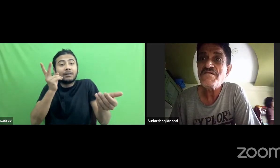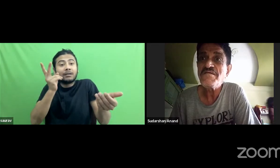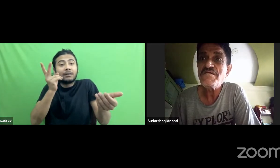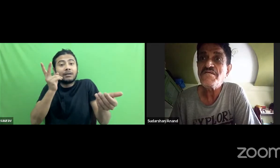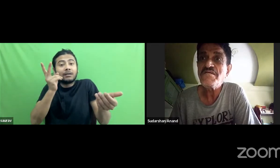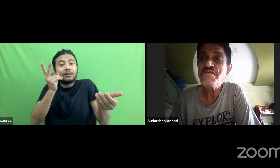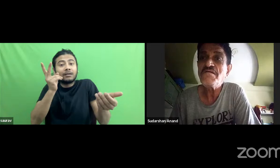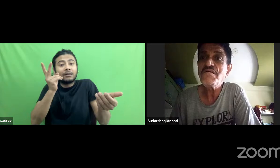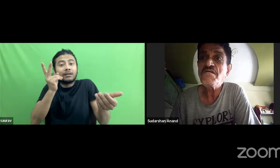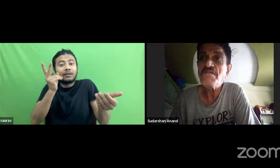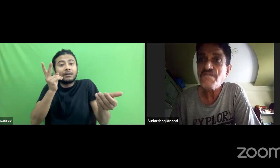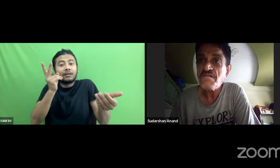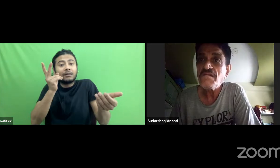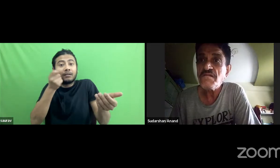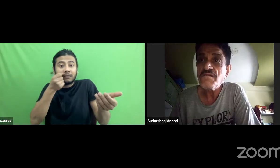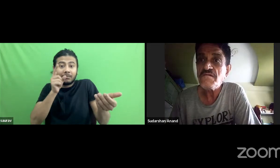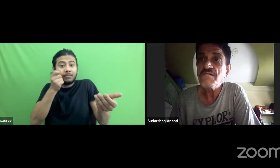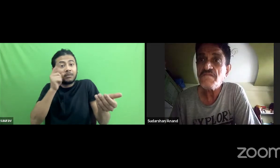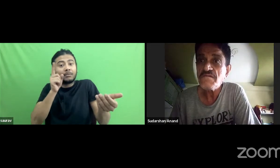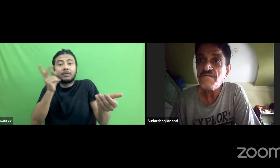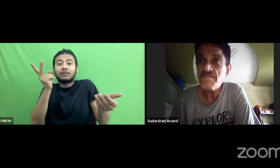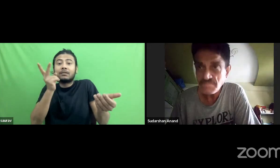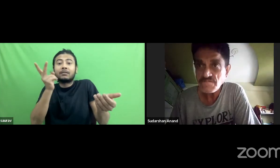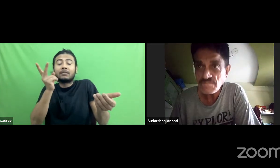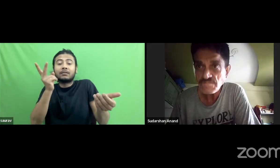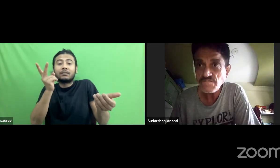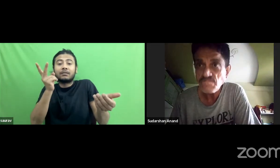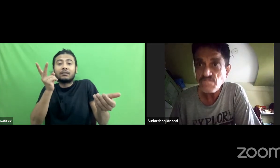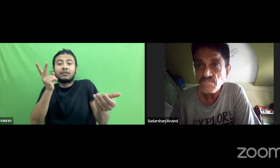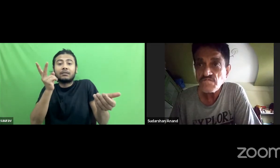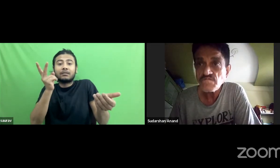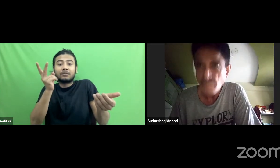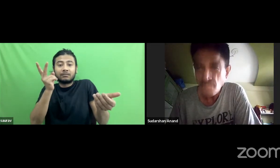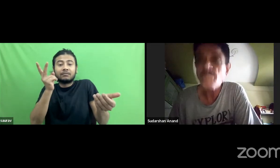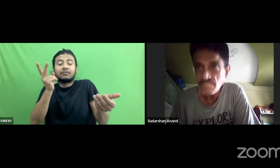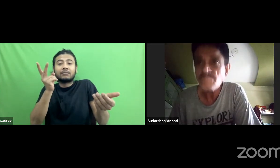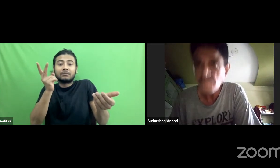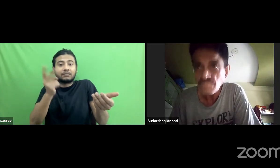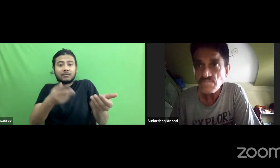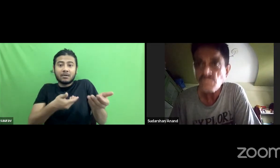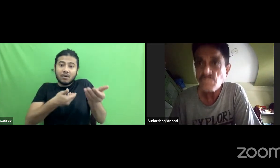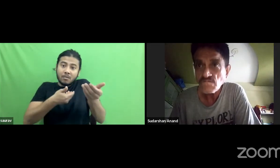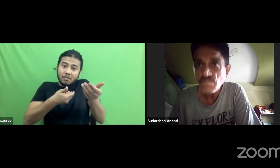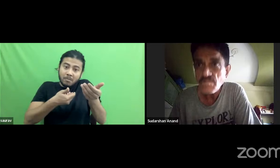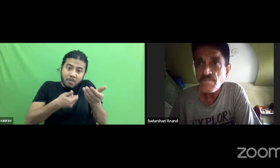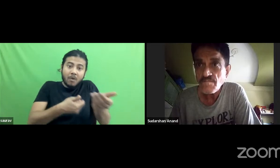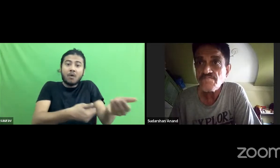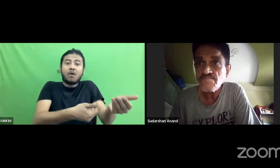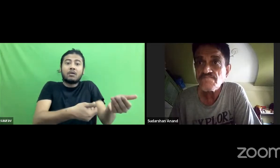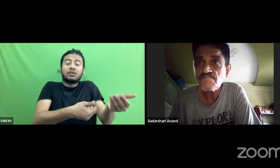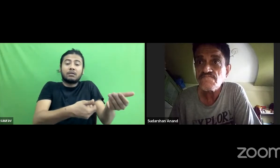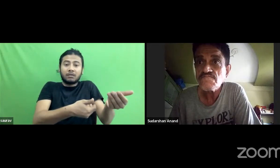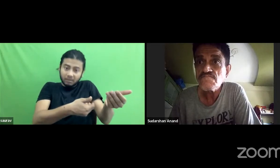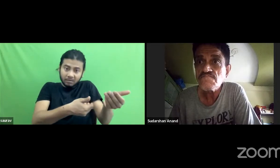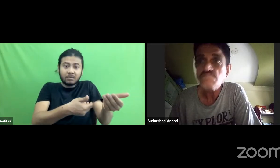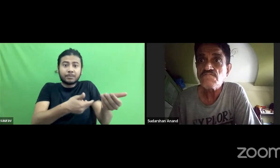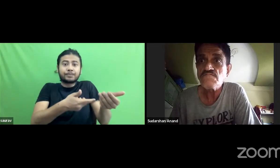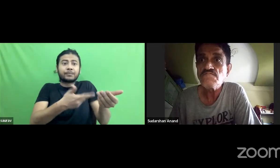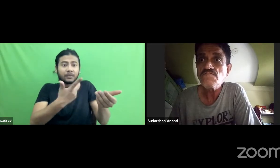beyond 5 or 6 years, to see that child die in front of their eyes, what a big sin they would have committed. You forget